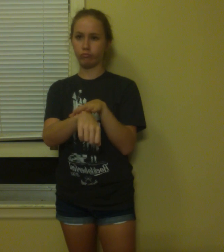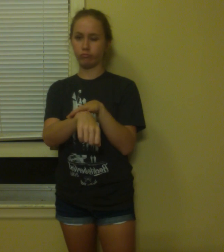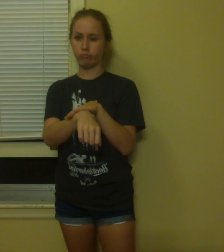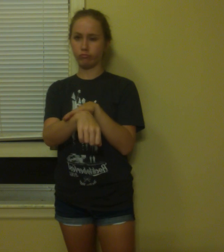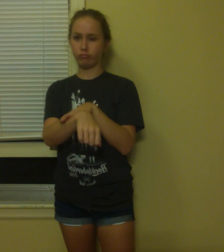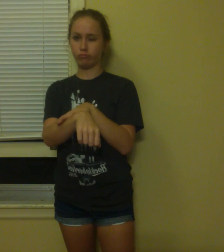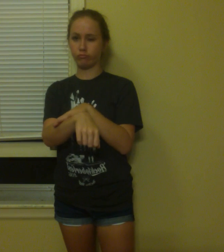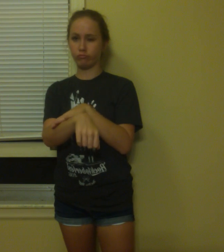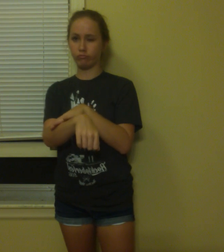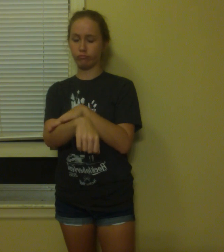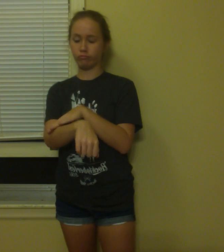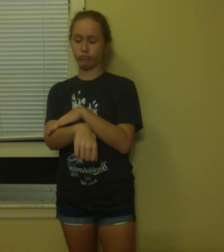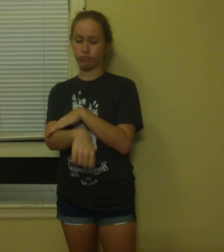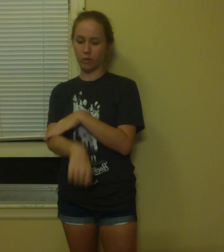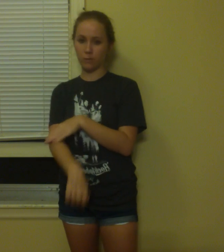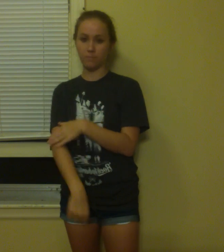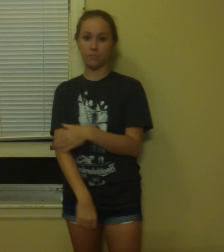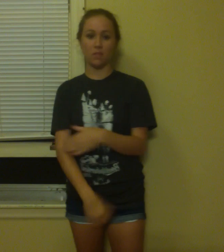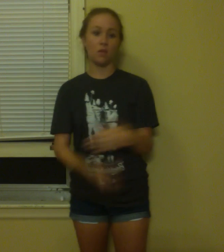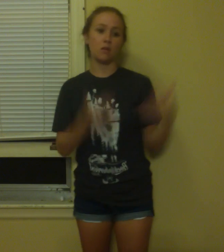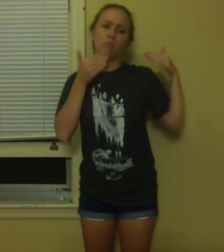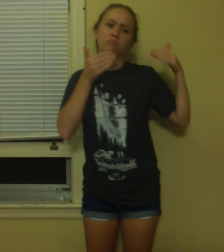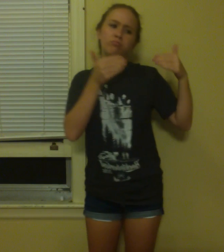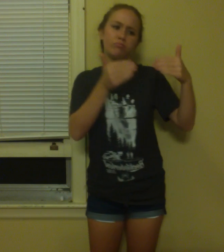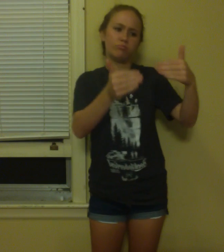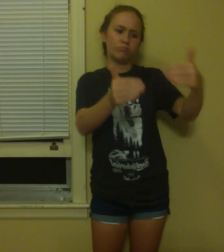have unlimited speech. You can talk forever. You can talk till you're